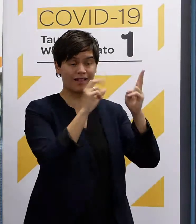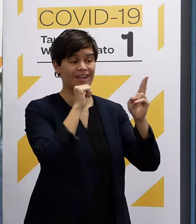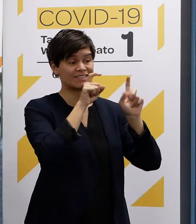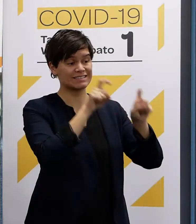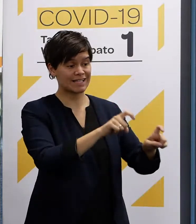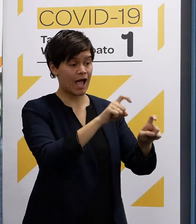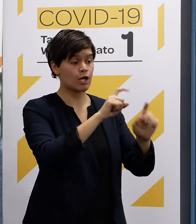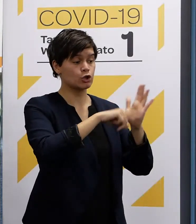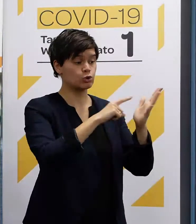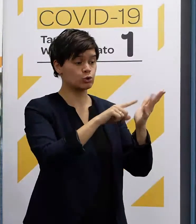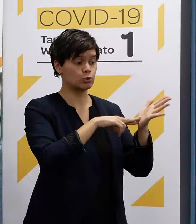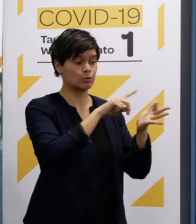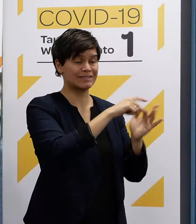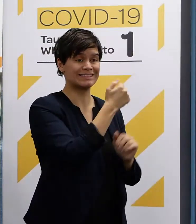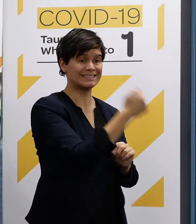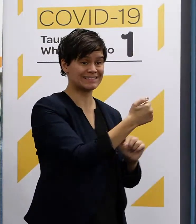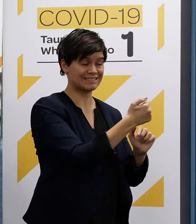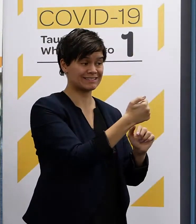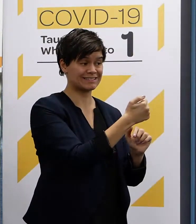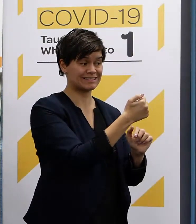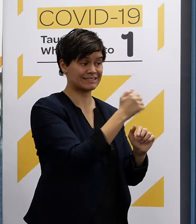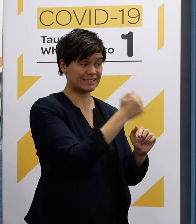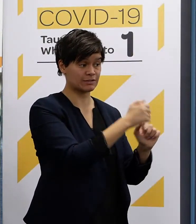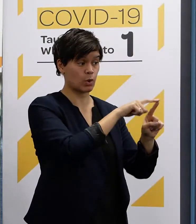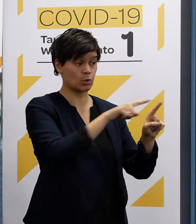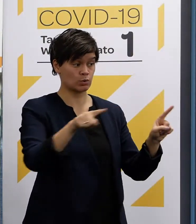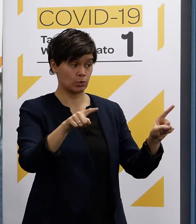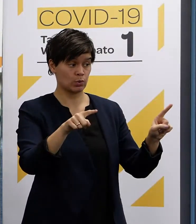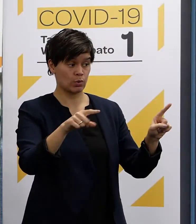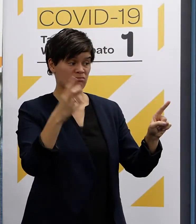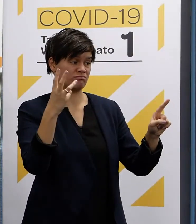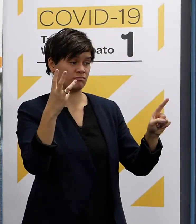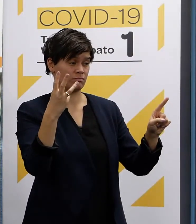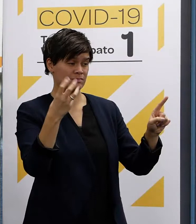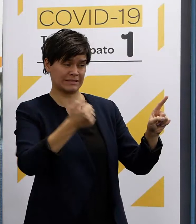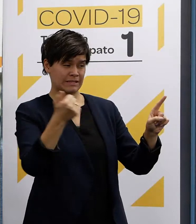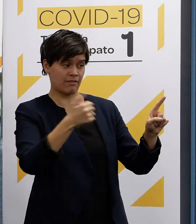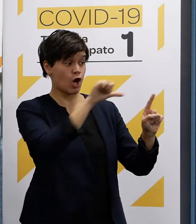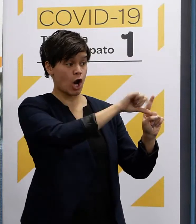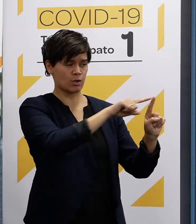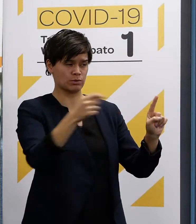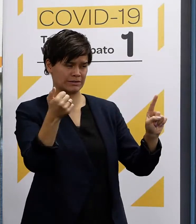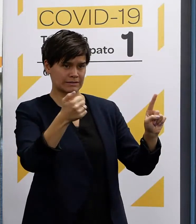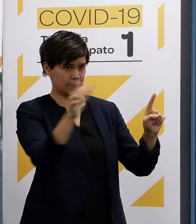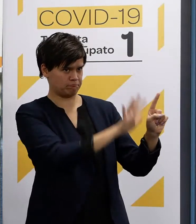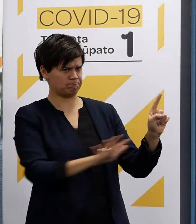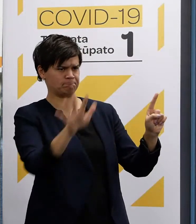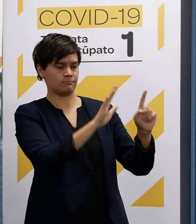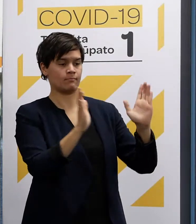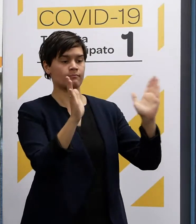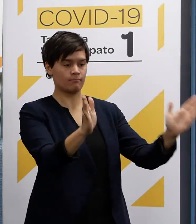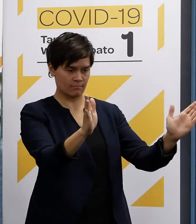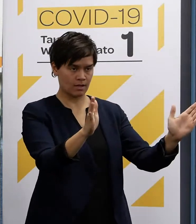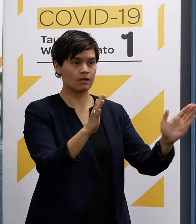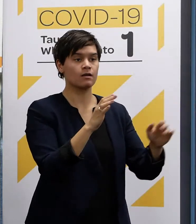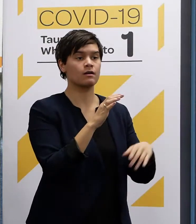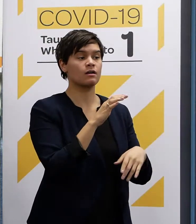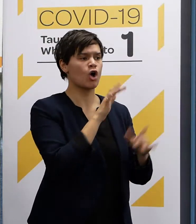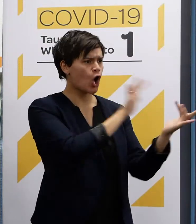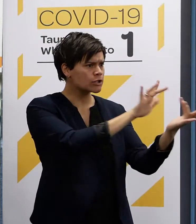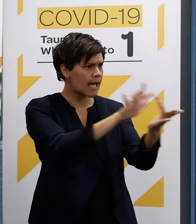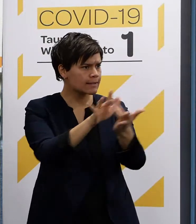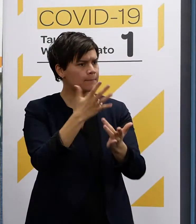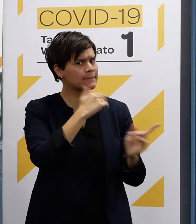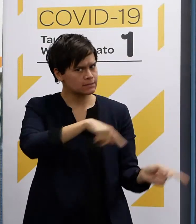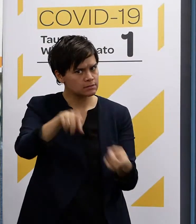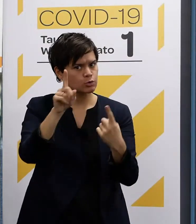which was the time period the women were there, we had 6 possible contacts outstanding yesterday. 1 of those has now been contacted and referred for a